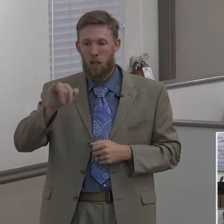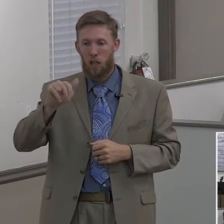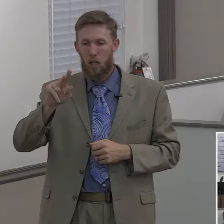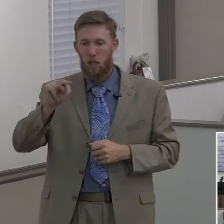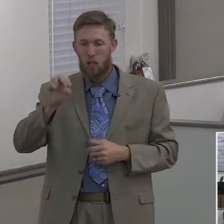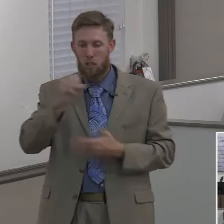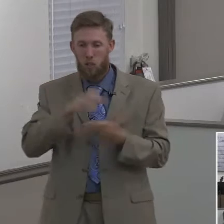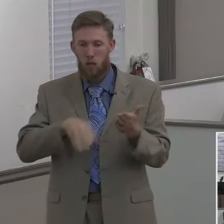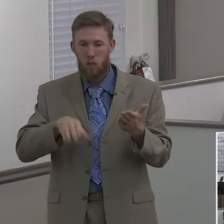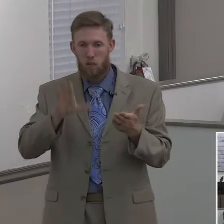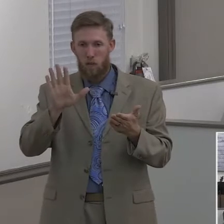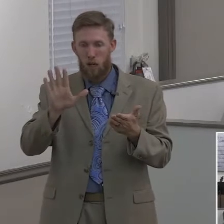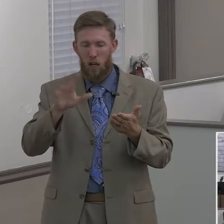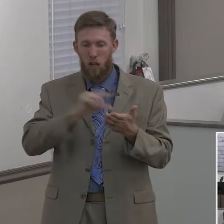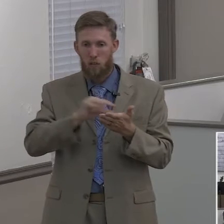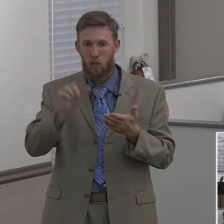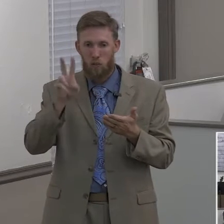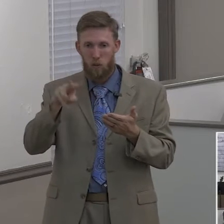And look at verse 22.